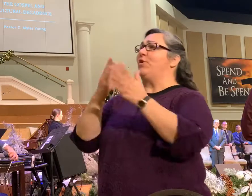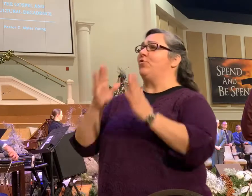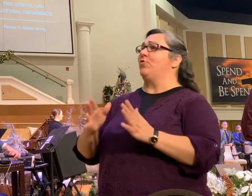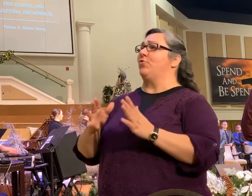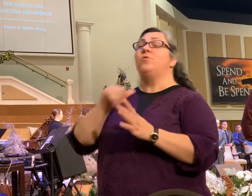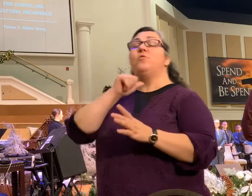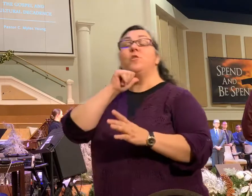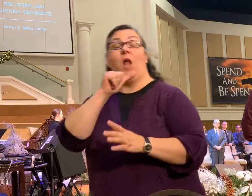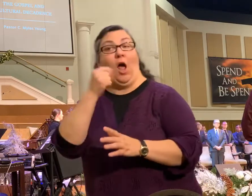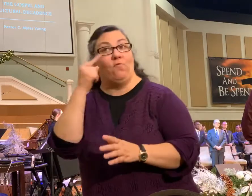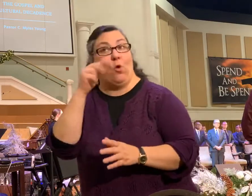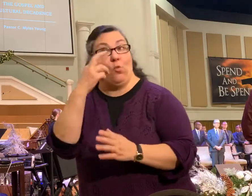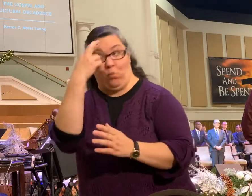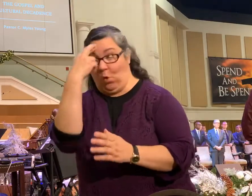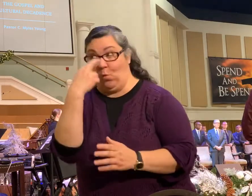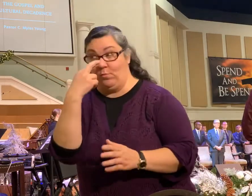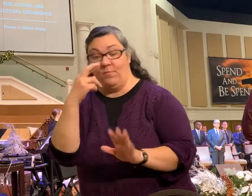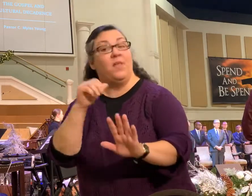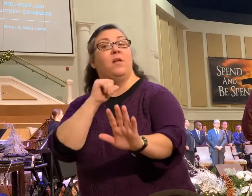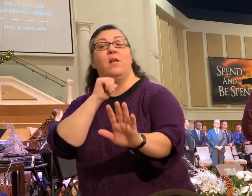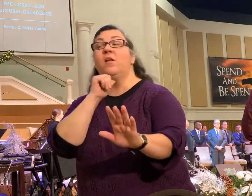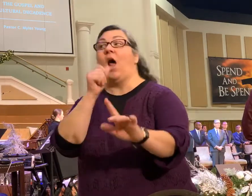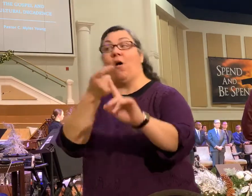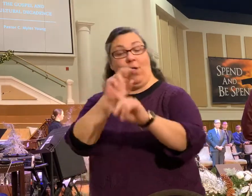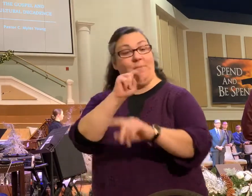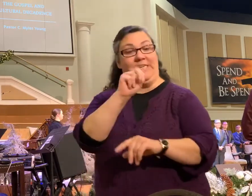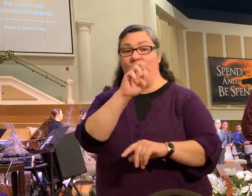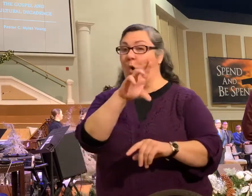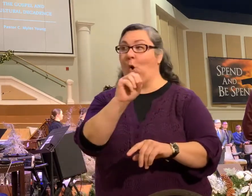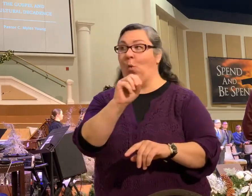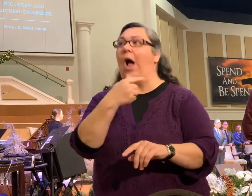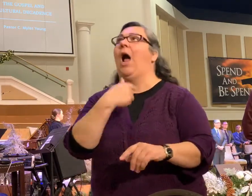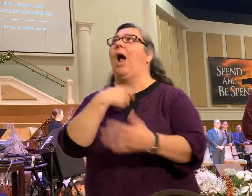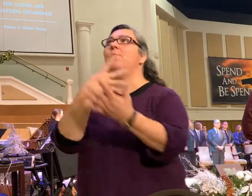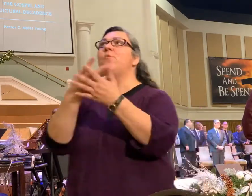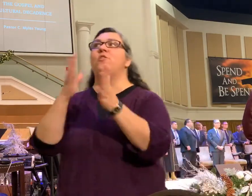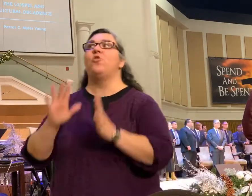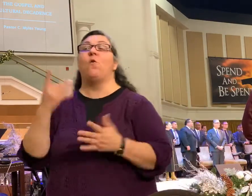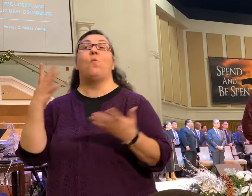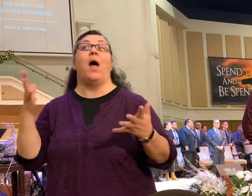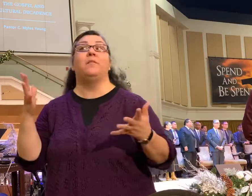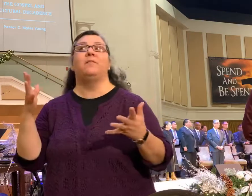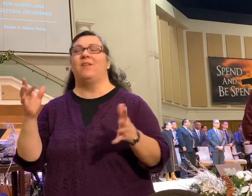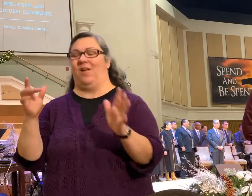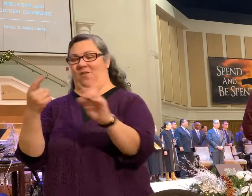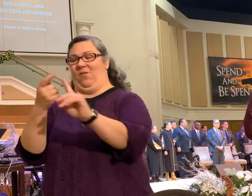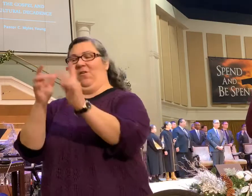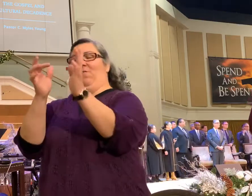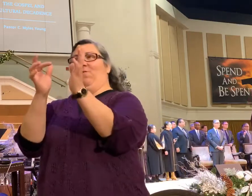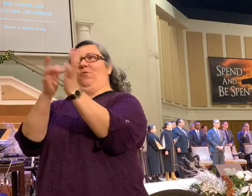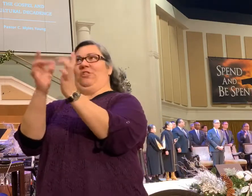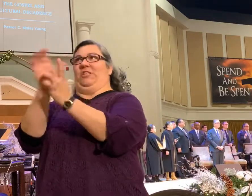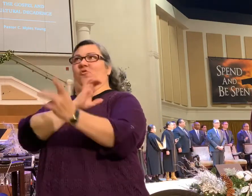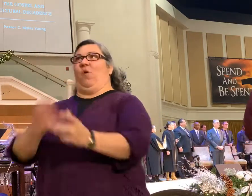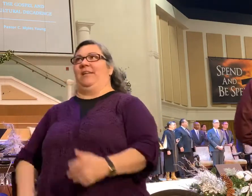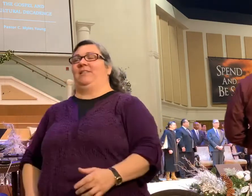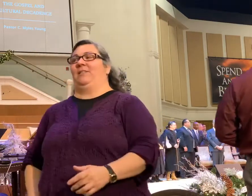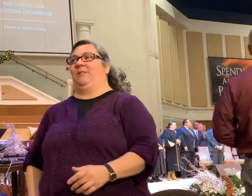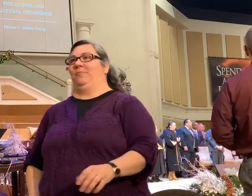Rome, not of Nero. I'm a prisoner of Jesus Christ, he said.